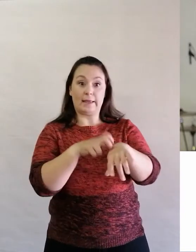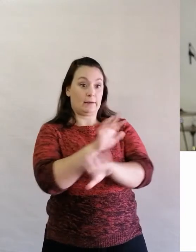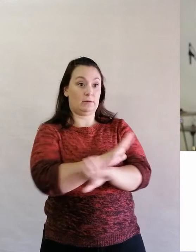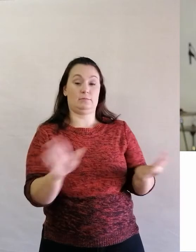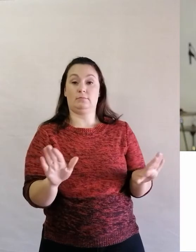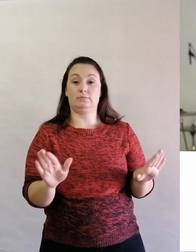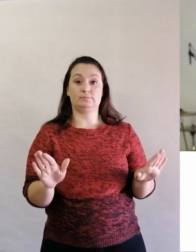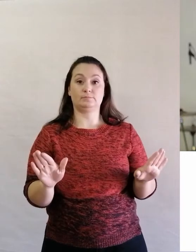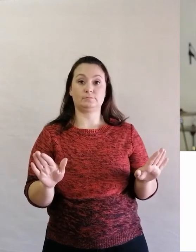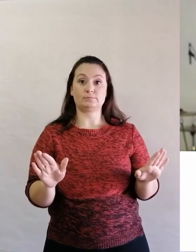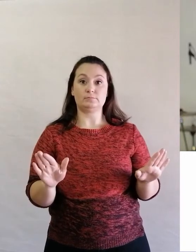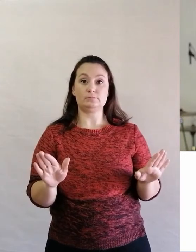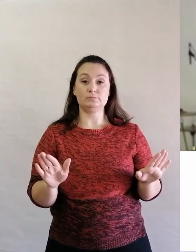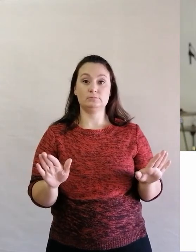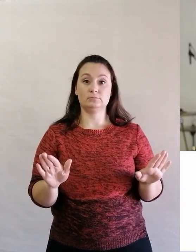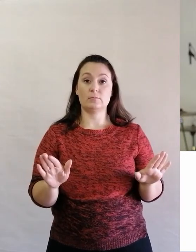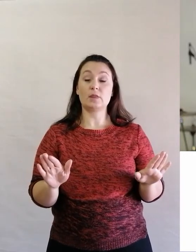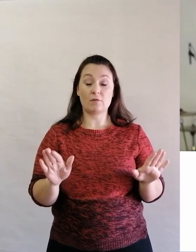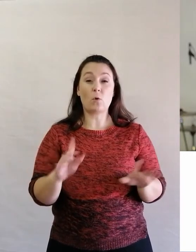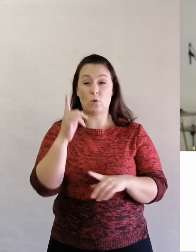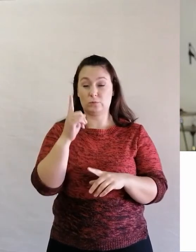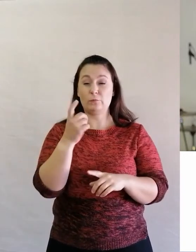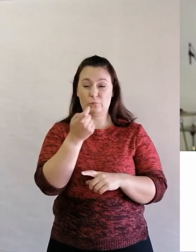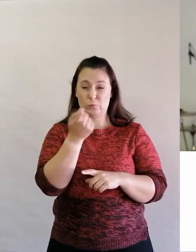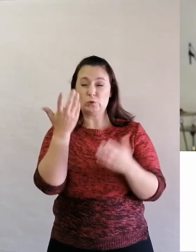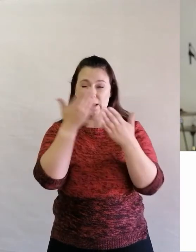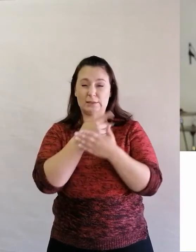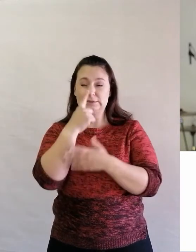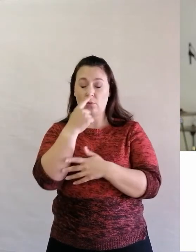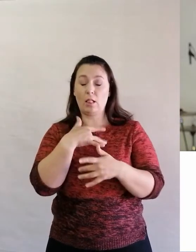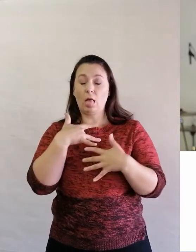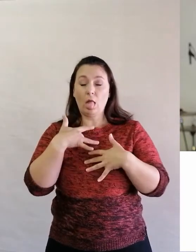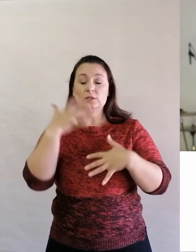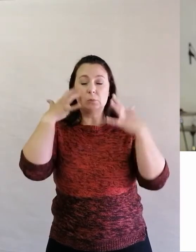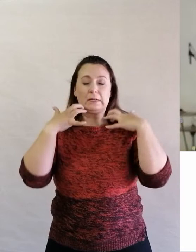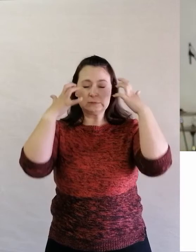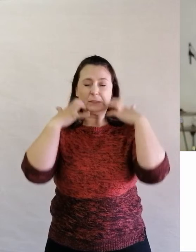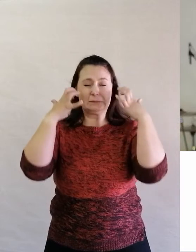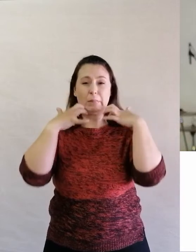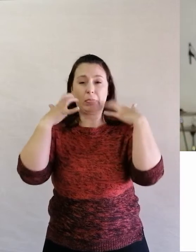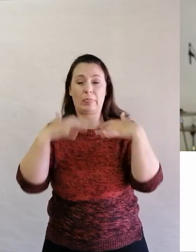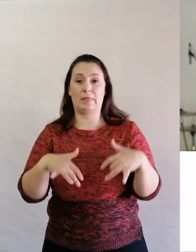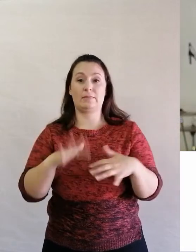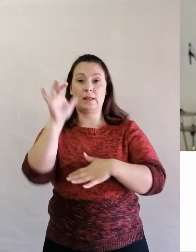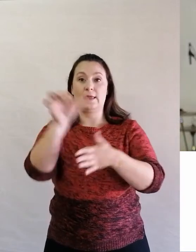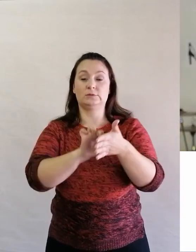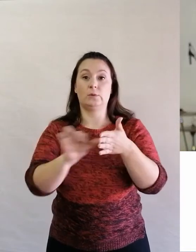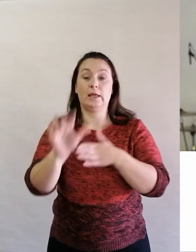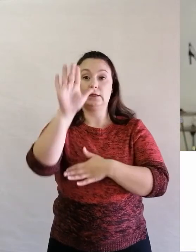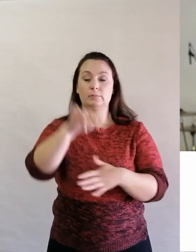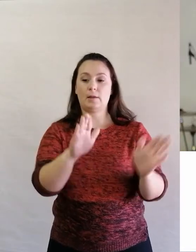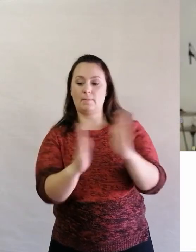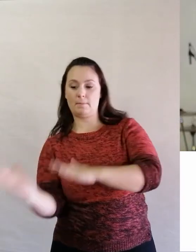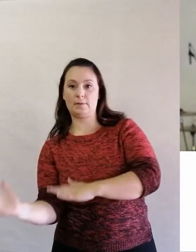it, spent a couple of nights really sweating it out. And kind of the next weekend was time for water baptism. All I knew is